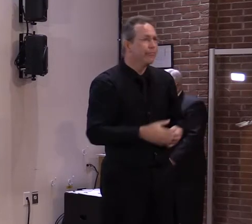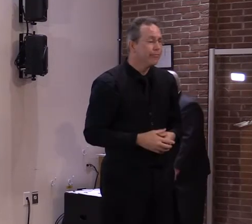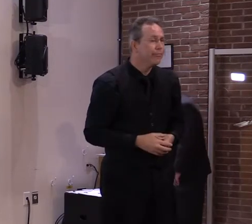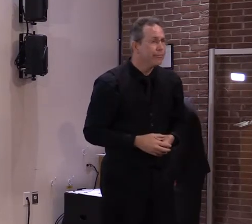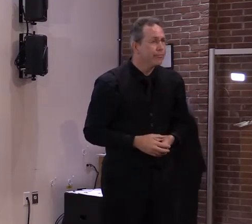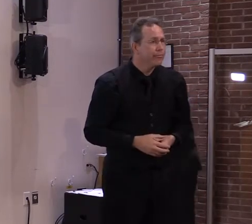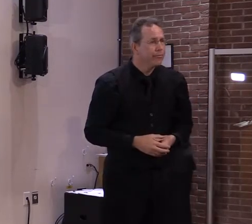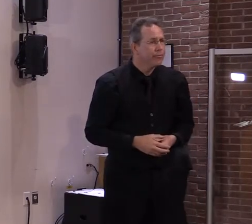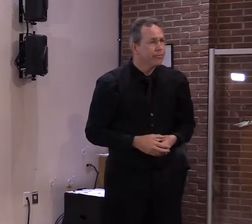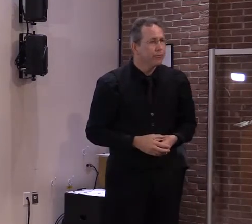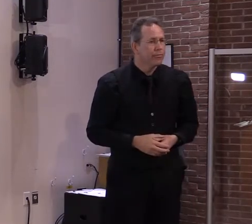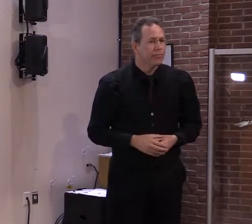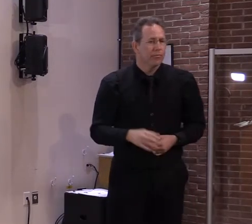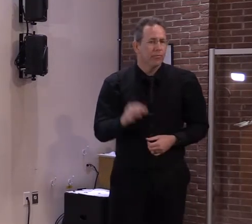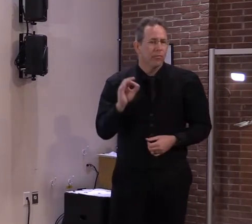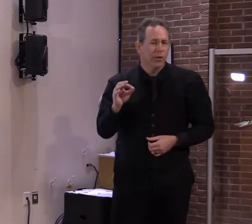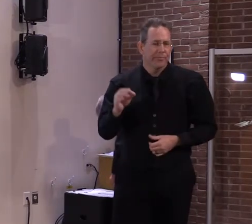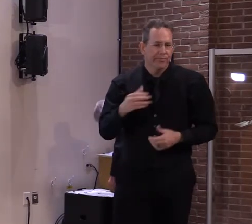All right,